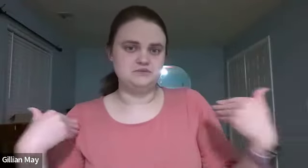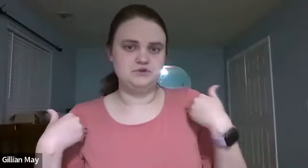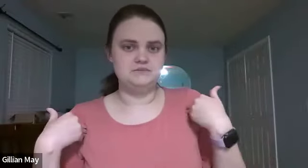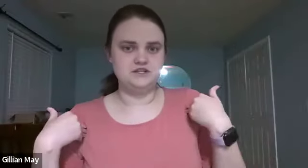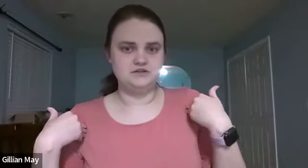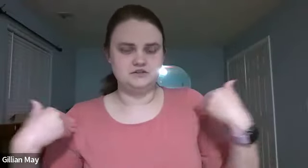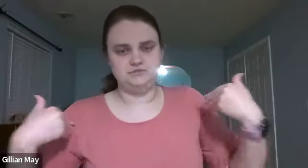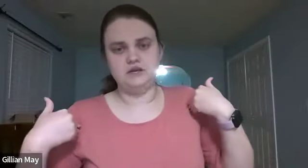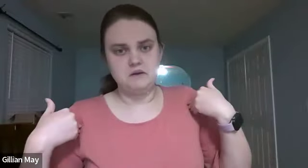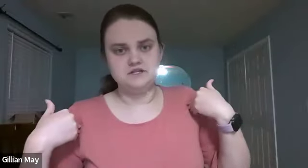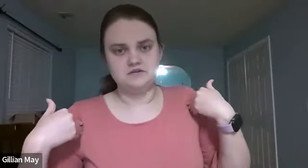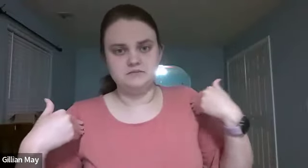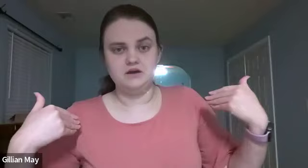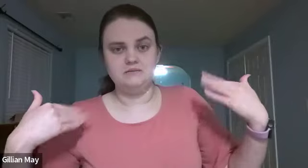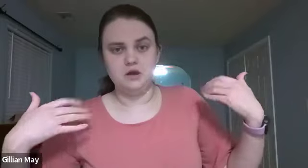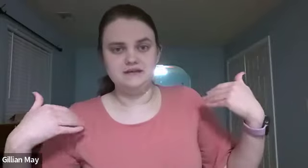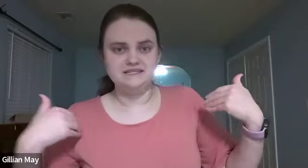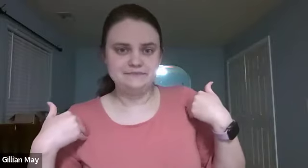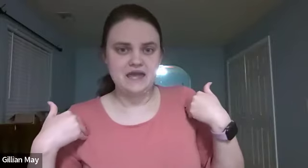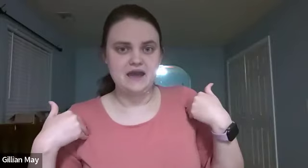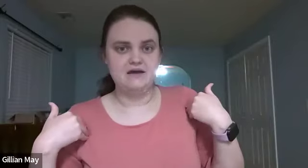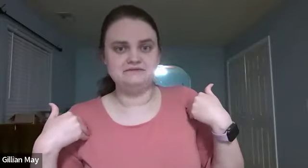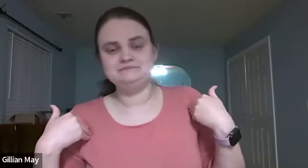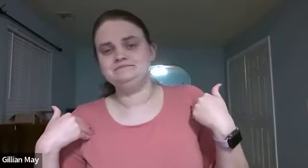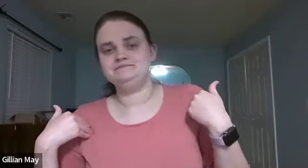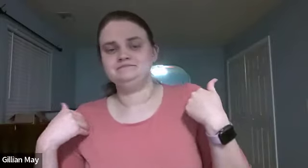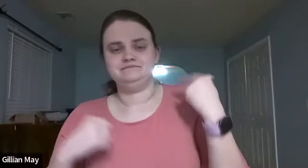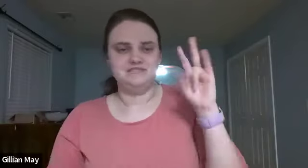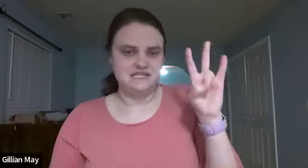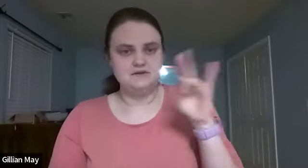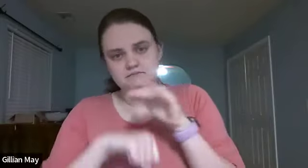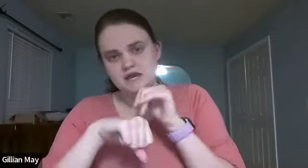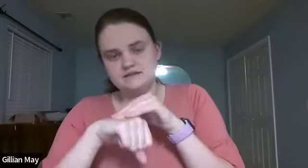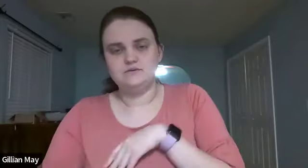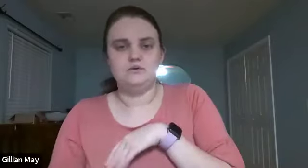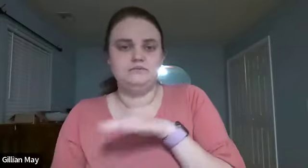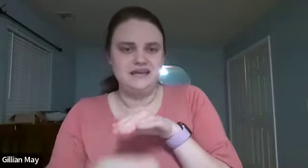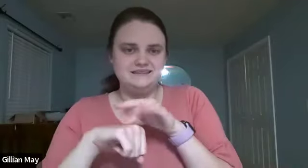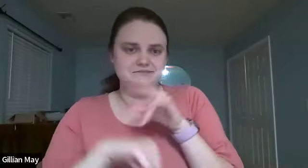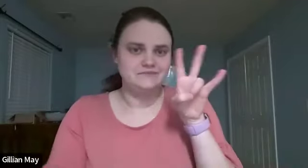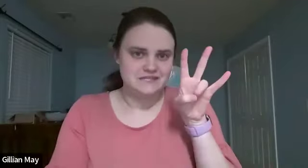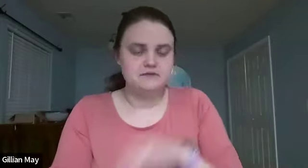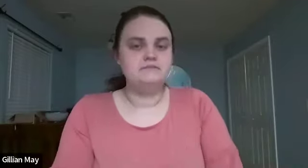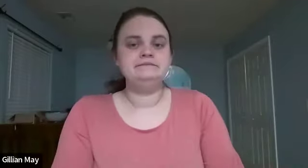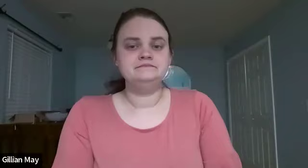bring them up to your armpits. Have 7 pets or pets 7.